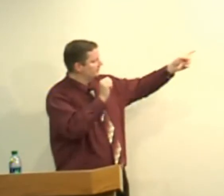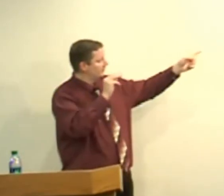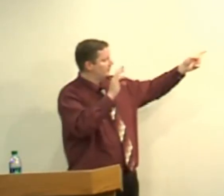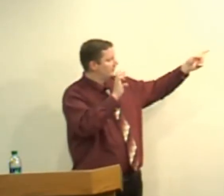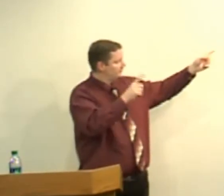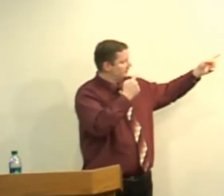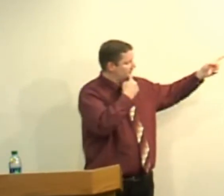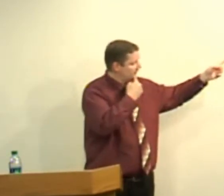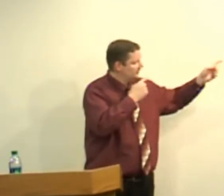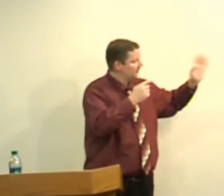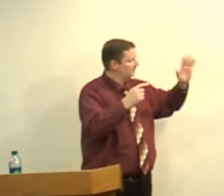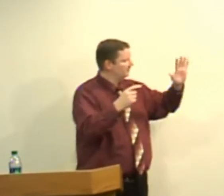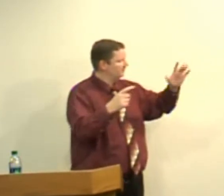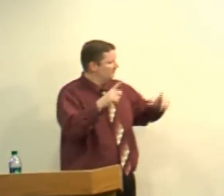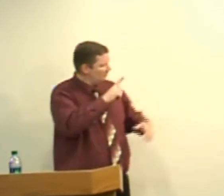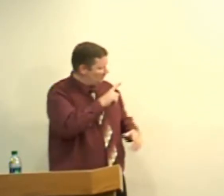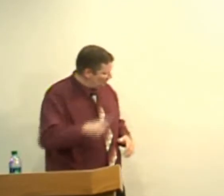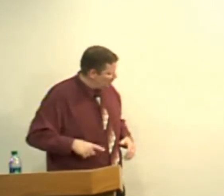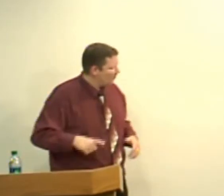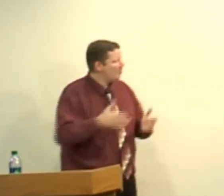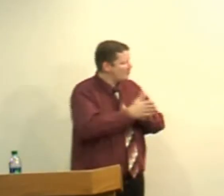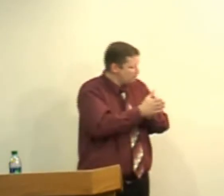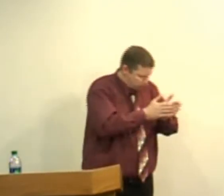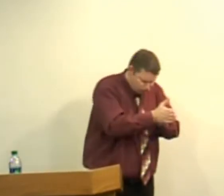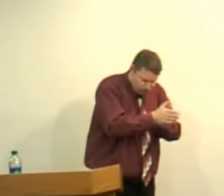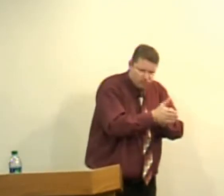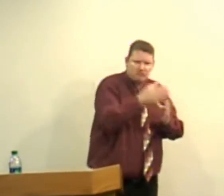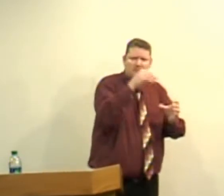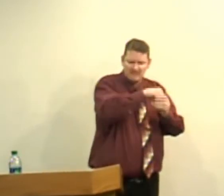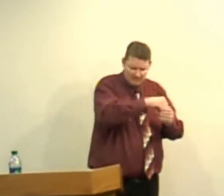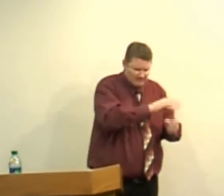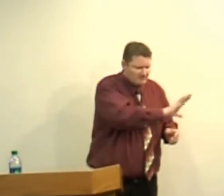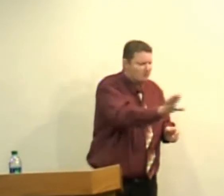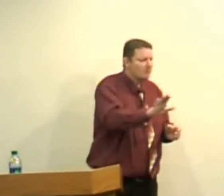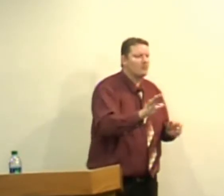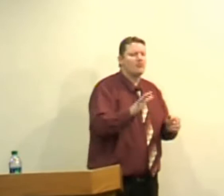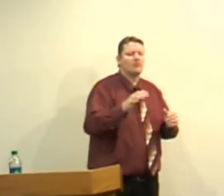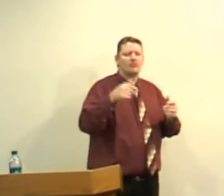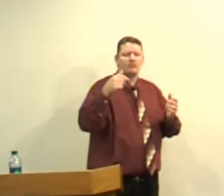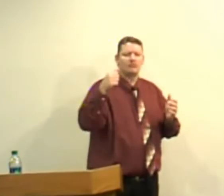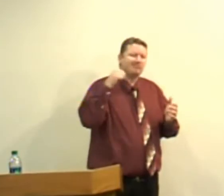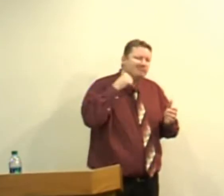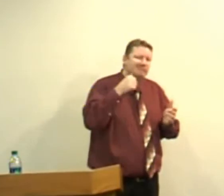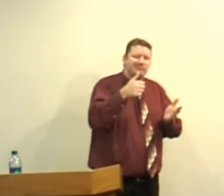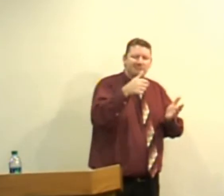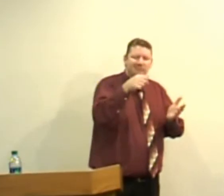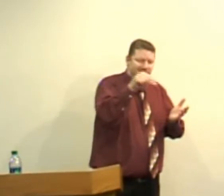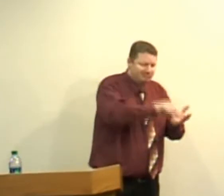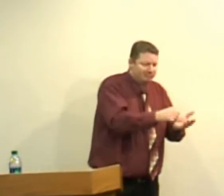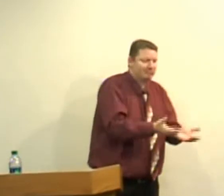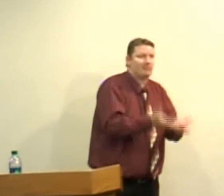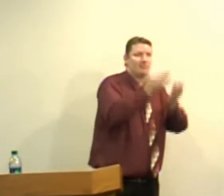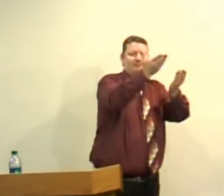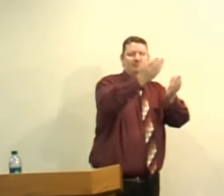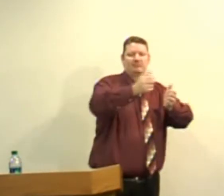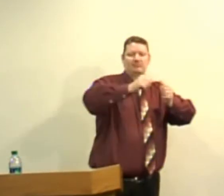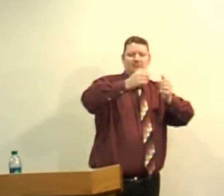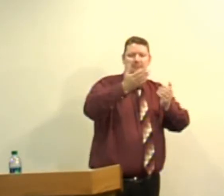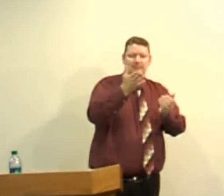better to obey than sacrifice. As Samuel said, has the Lord as much like the burnt